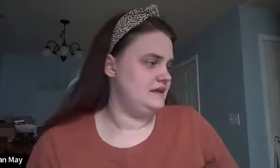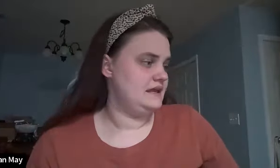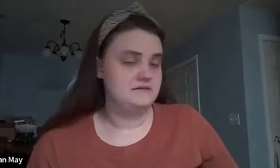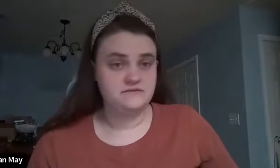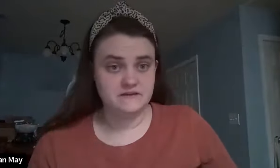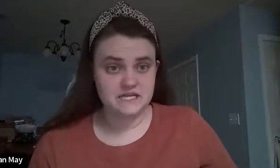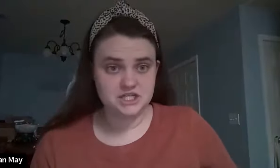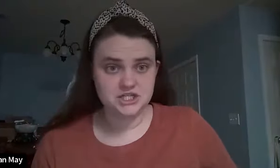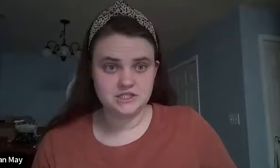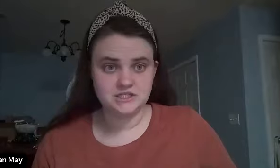Then fish.